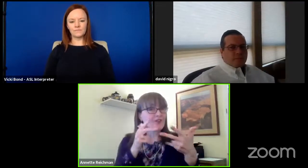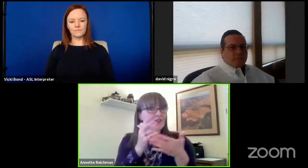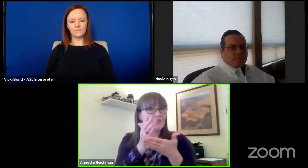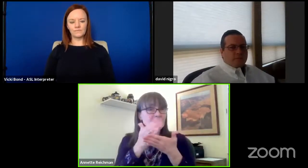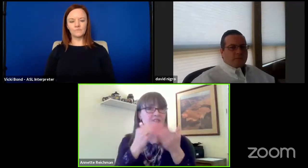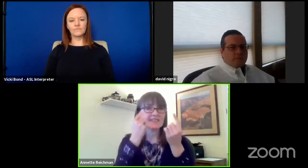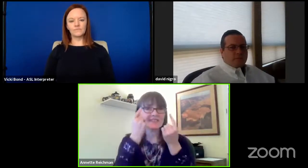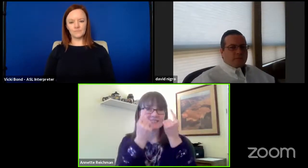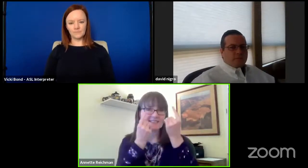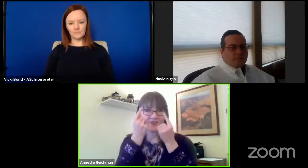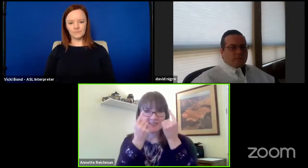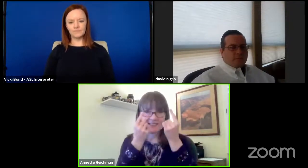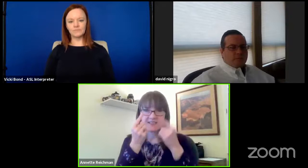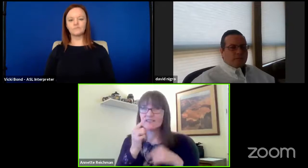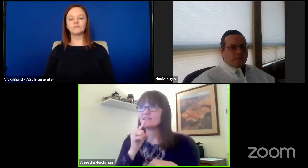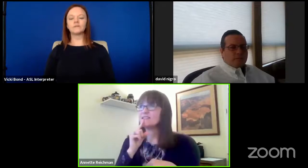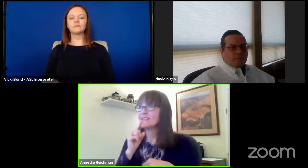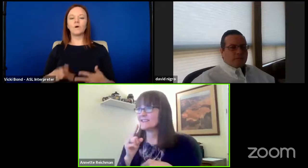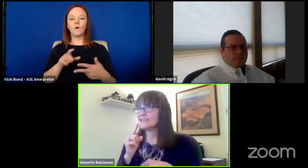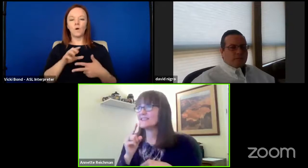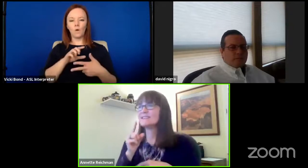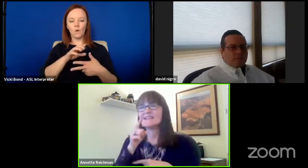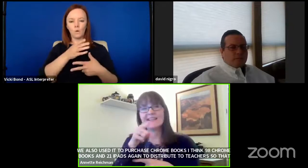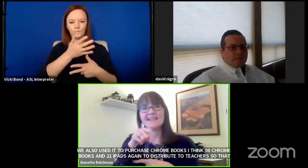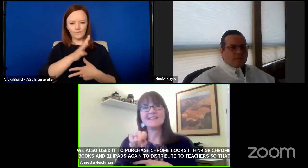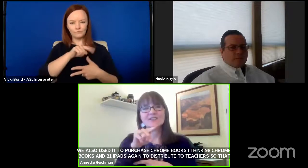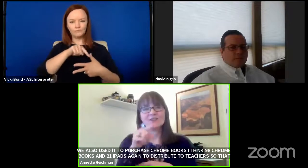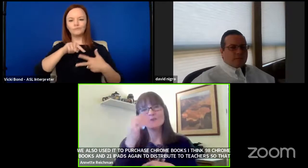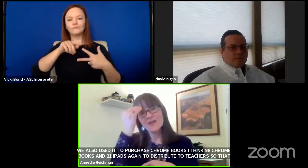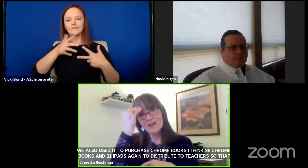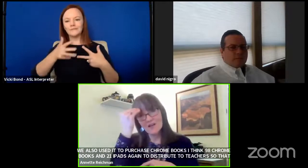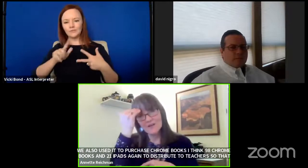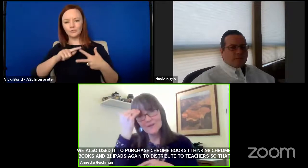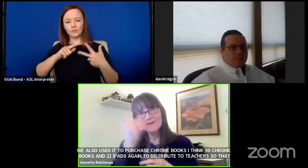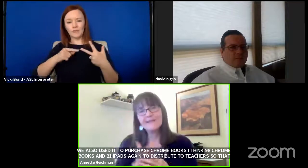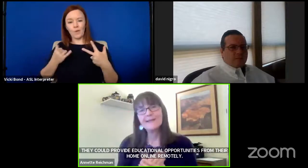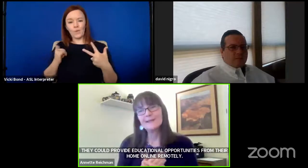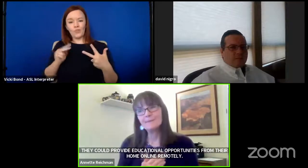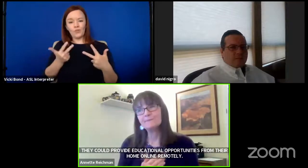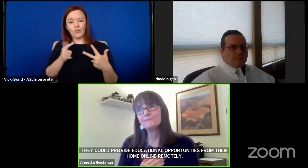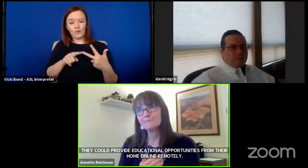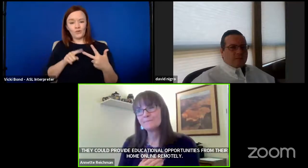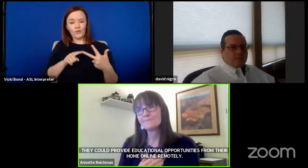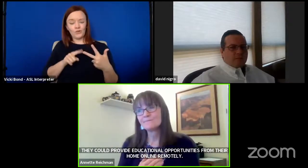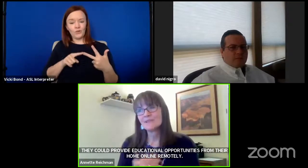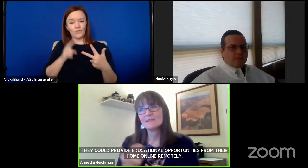The third consideration is, as you know,